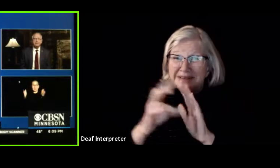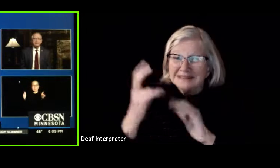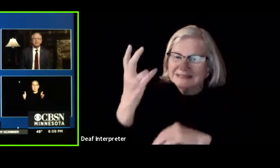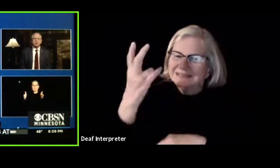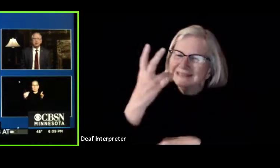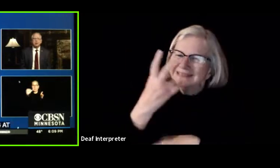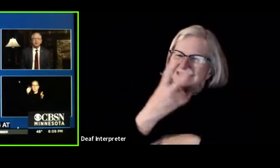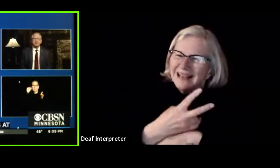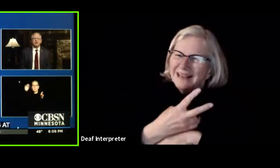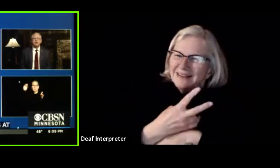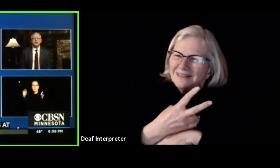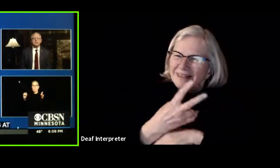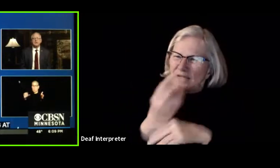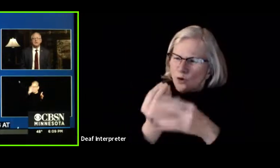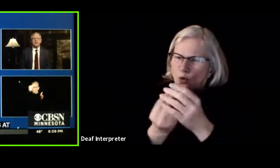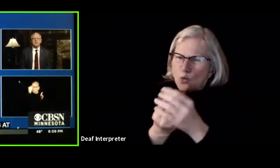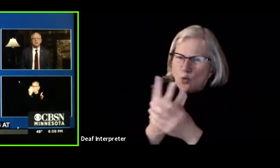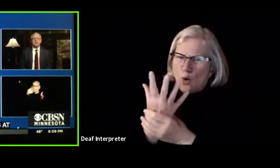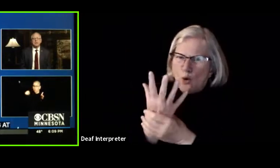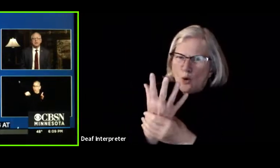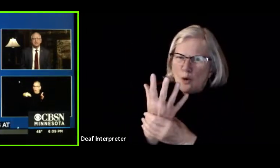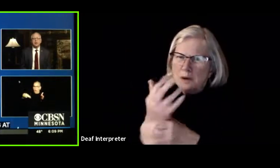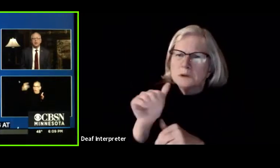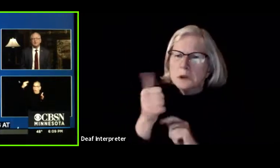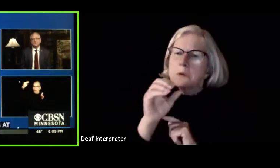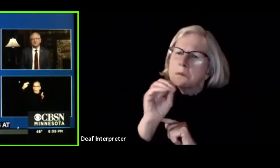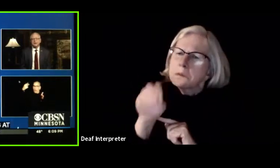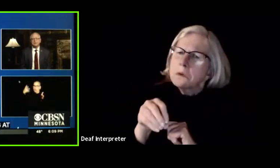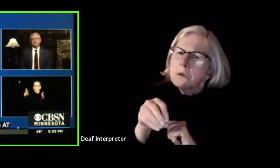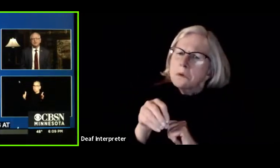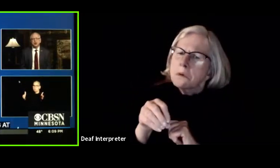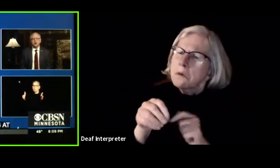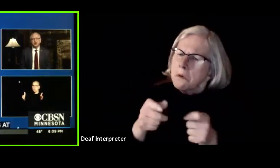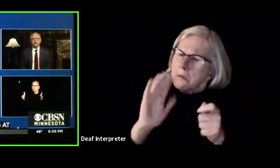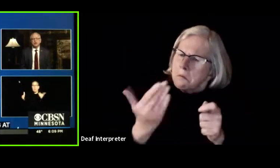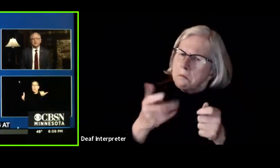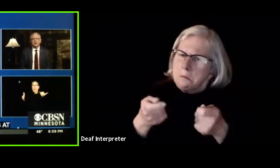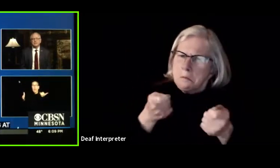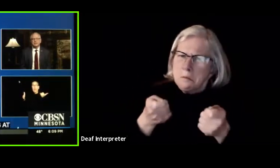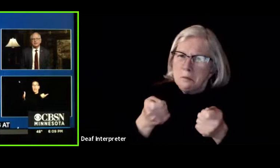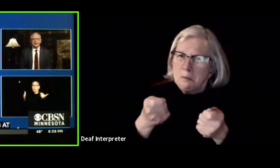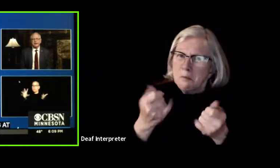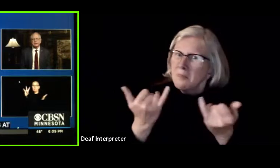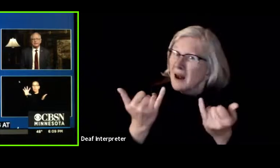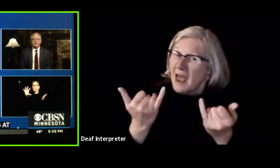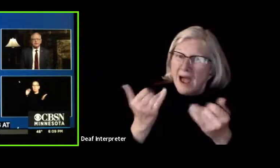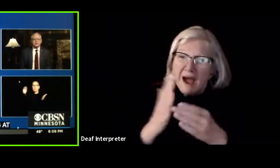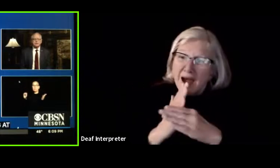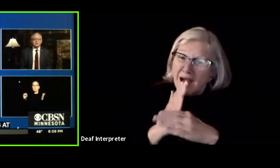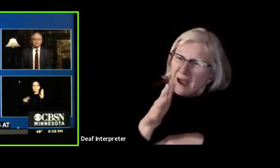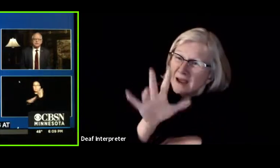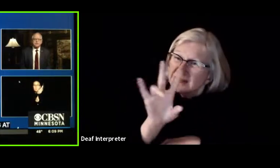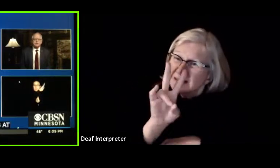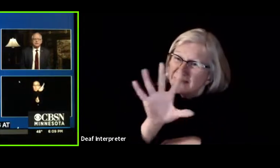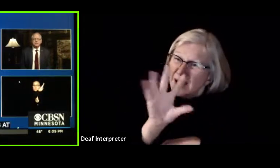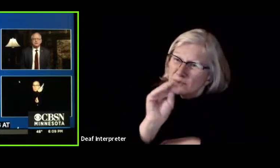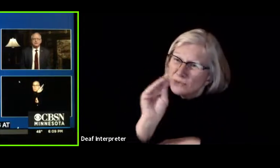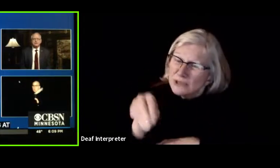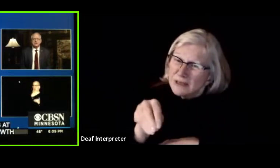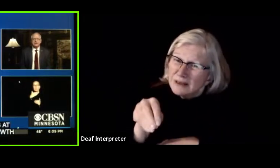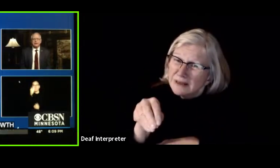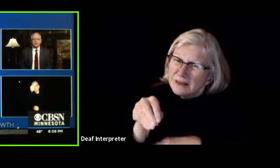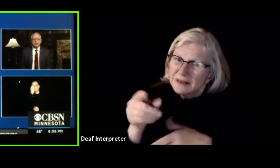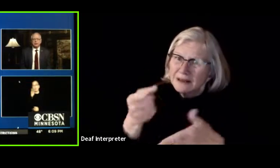but manageable. That's gone to 75%, and it will go off the top of this chart over the next 7 days. The thing when you